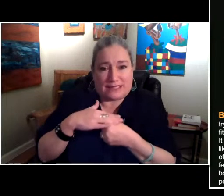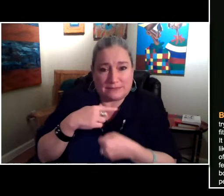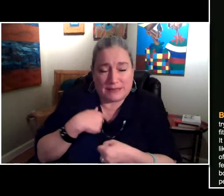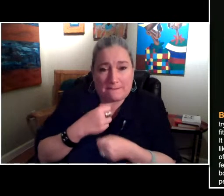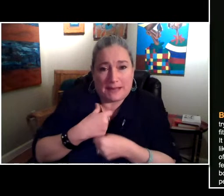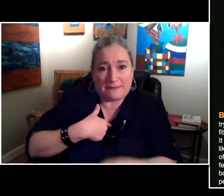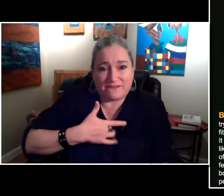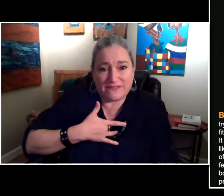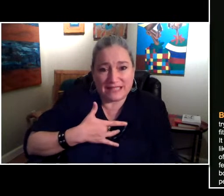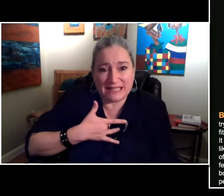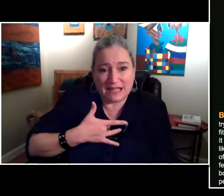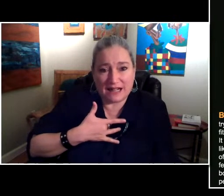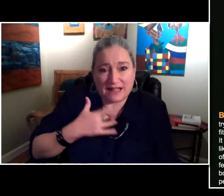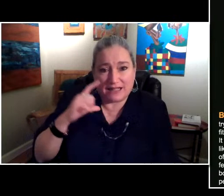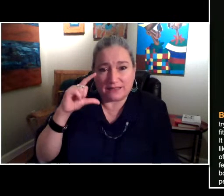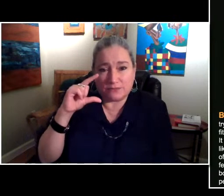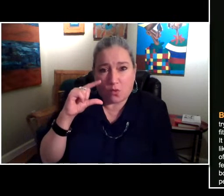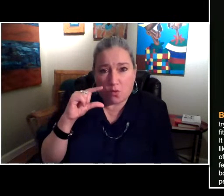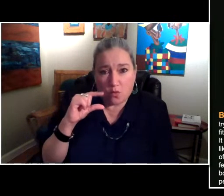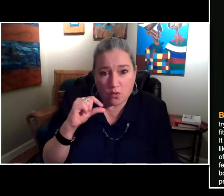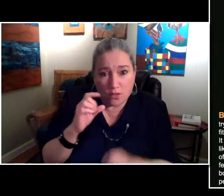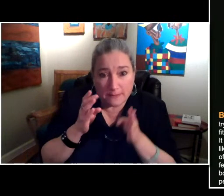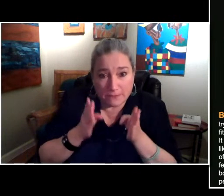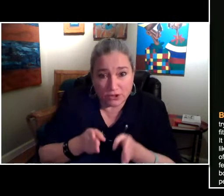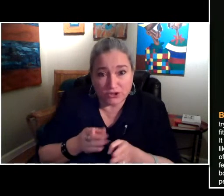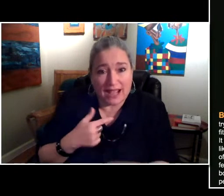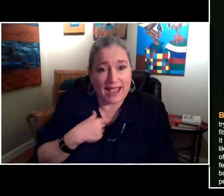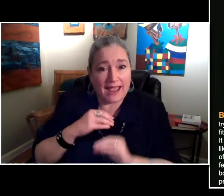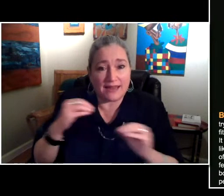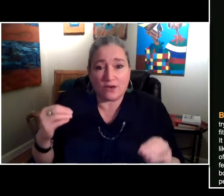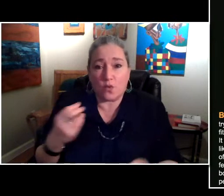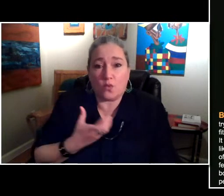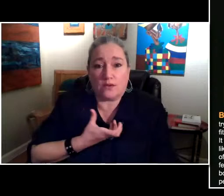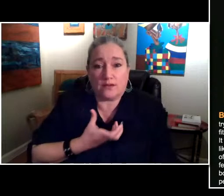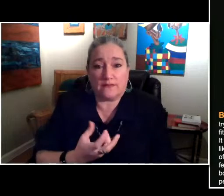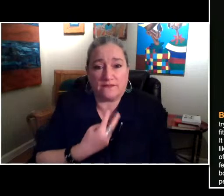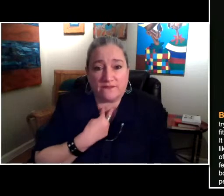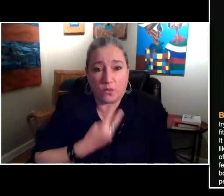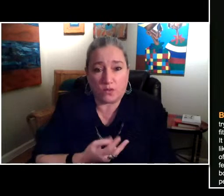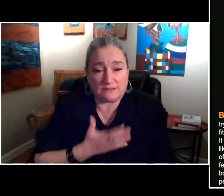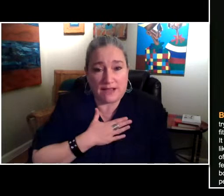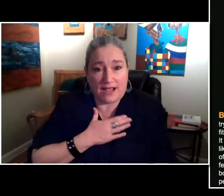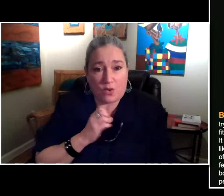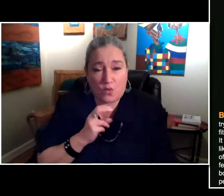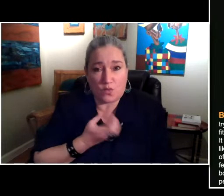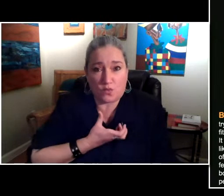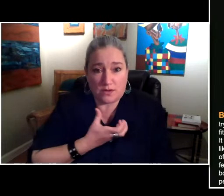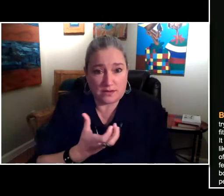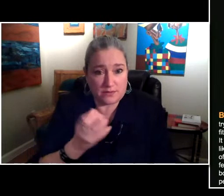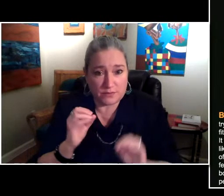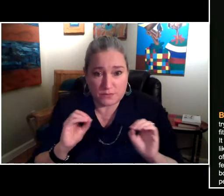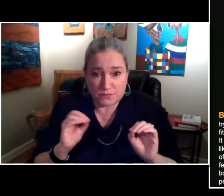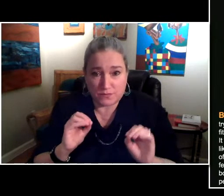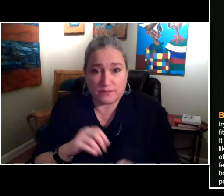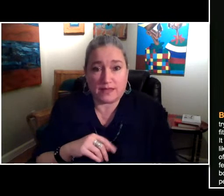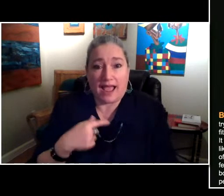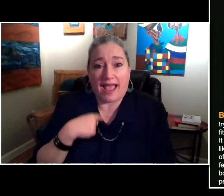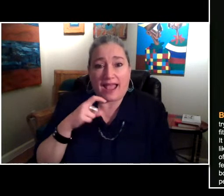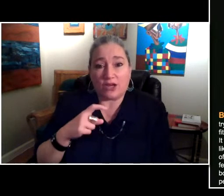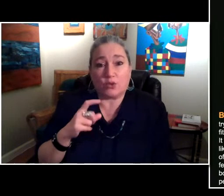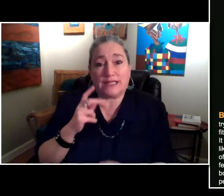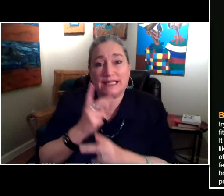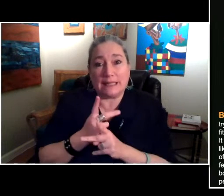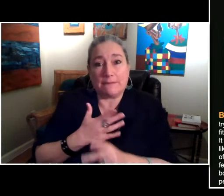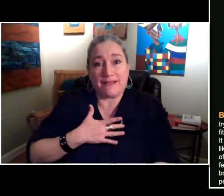square as a hearing child. It compressed me. It made me feel like a small person. I had no voice of